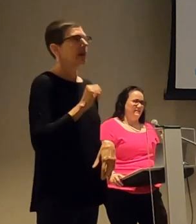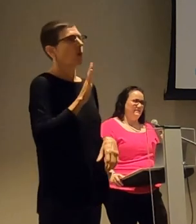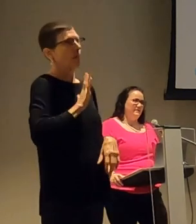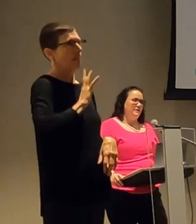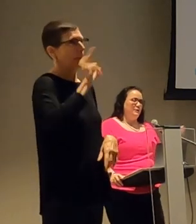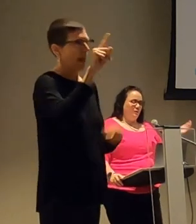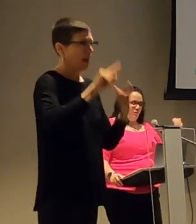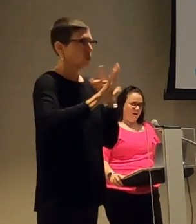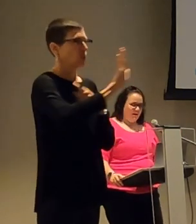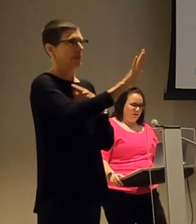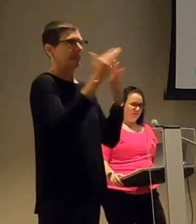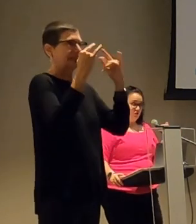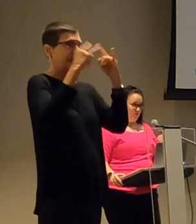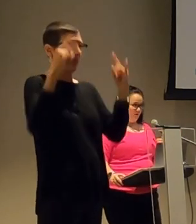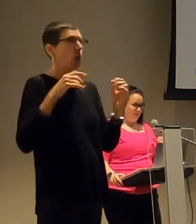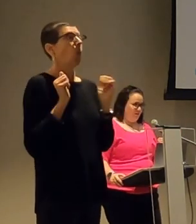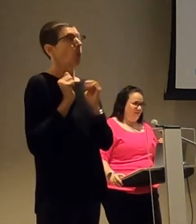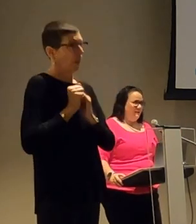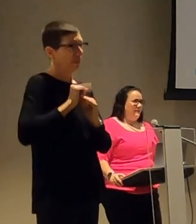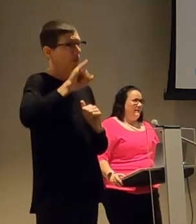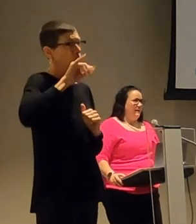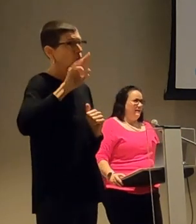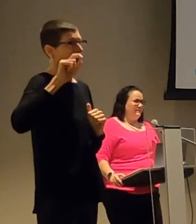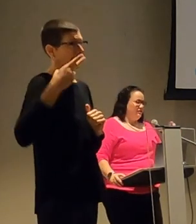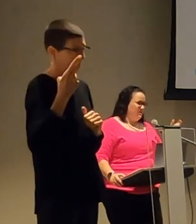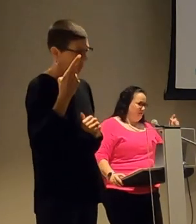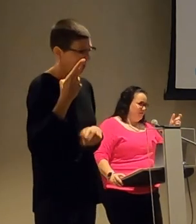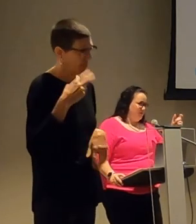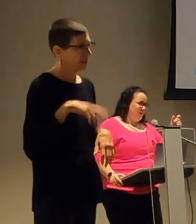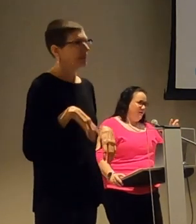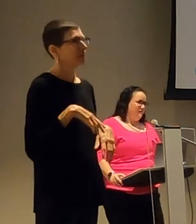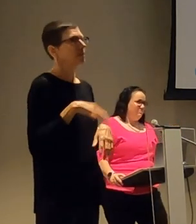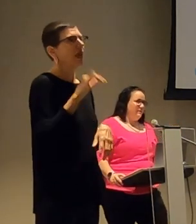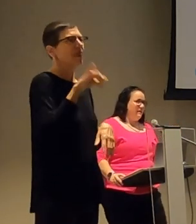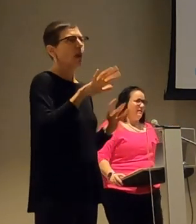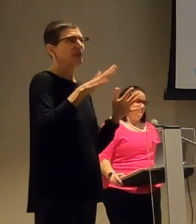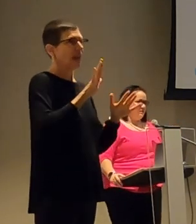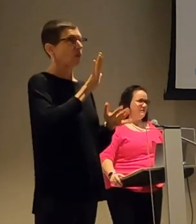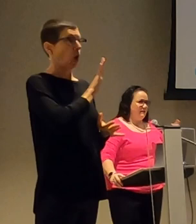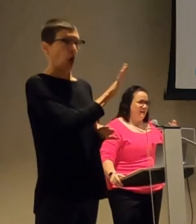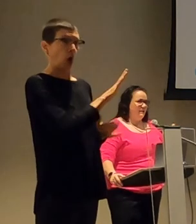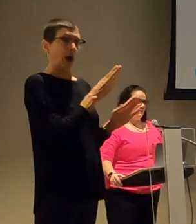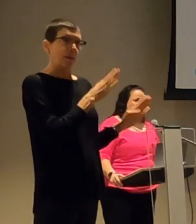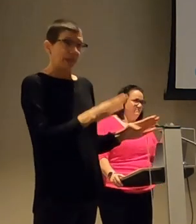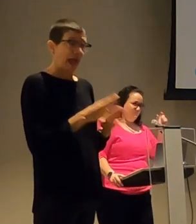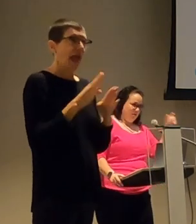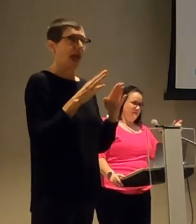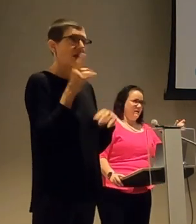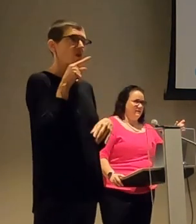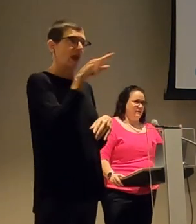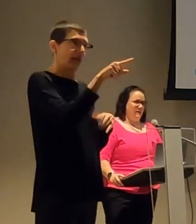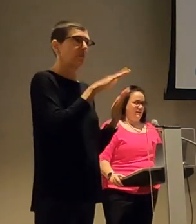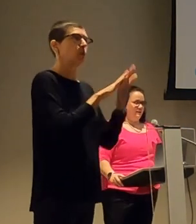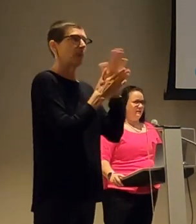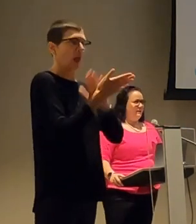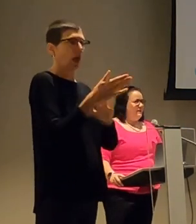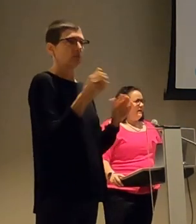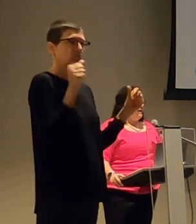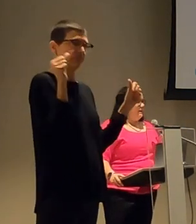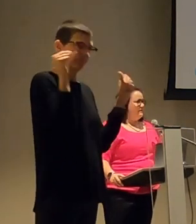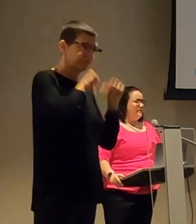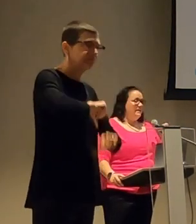his tent with Judith. And this was kind of her plan, was to get him